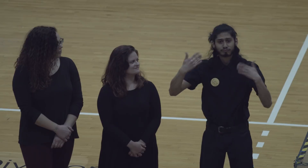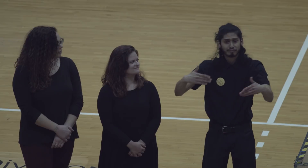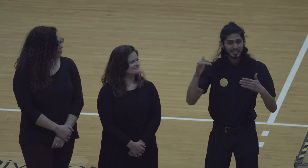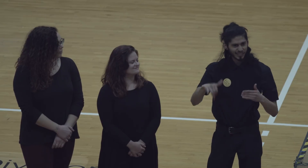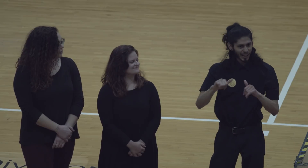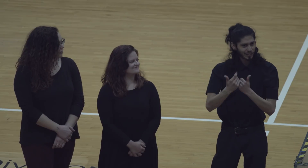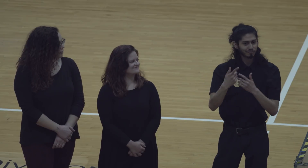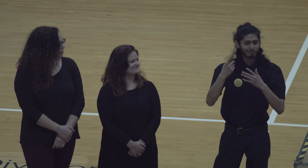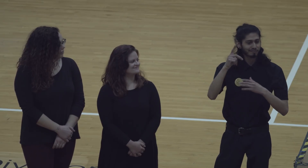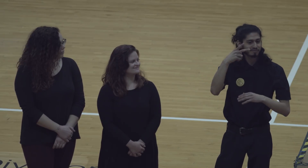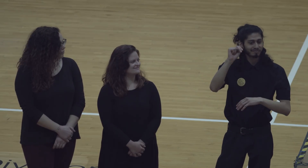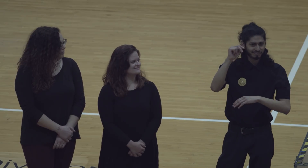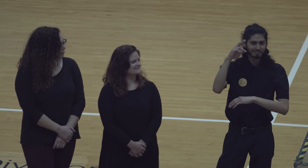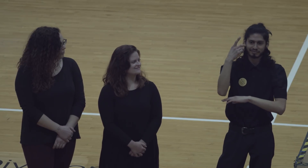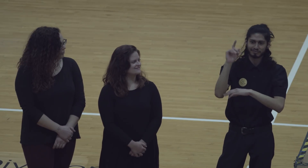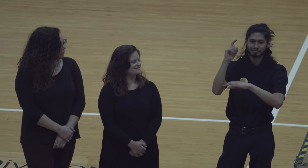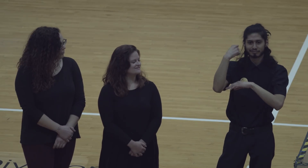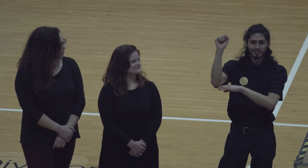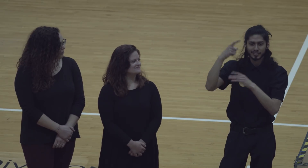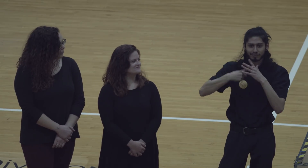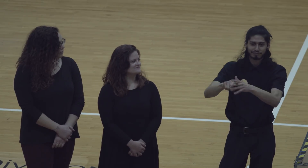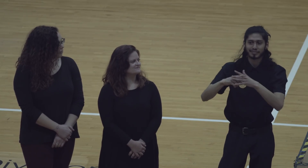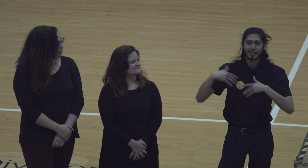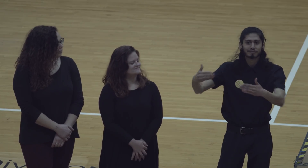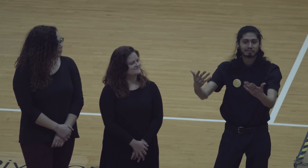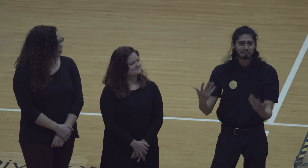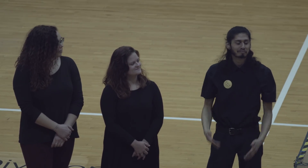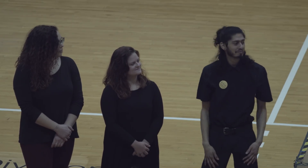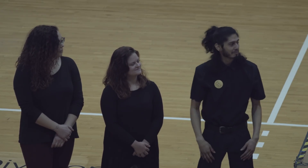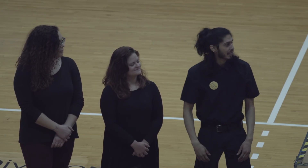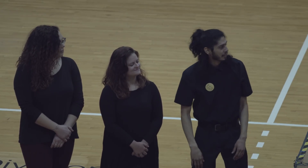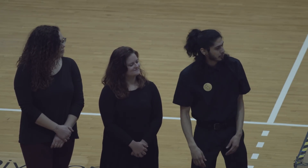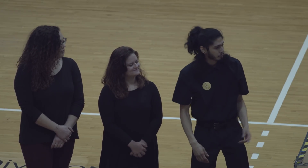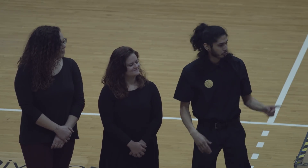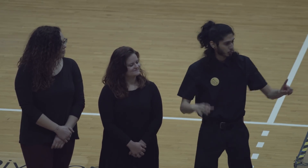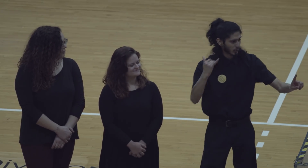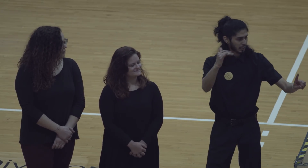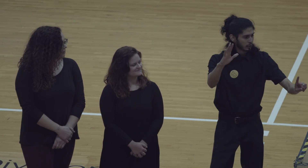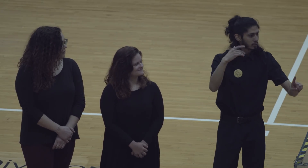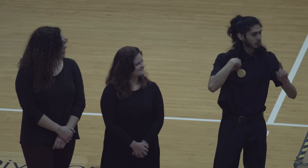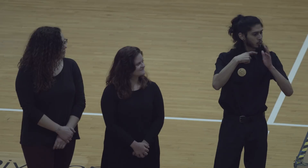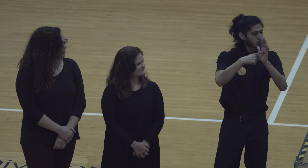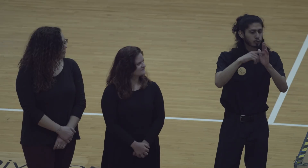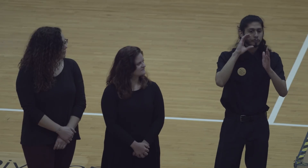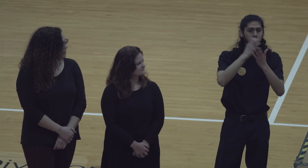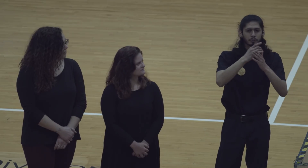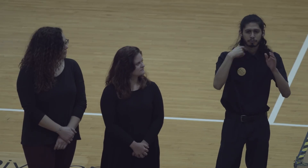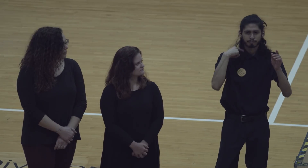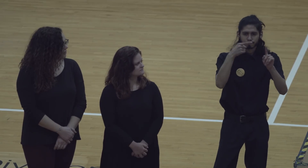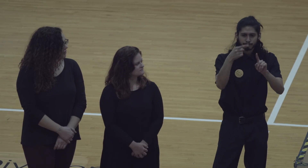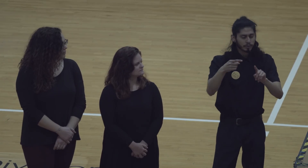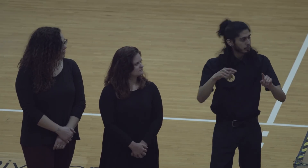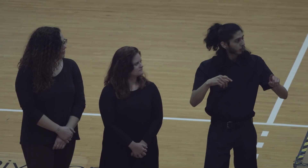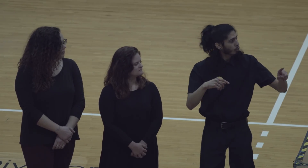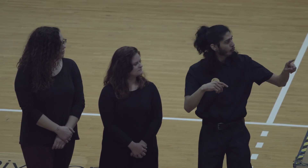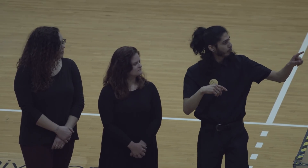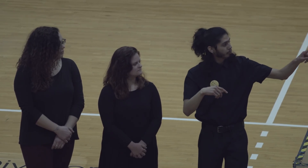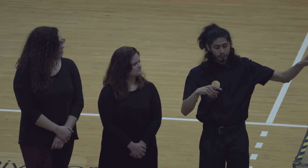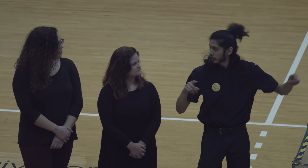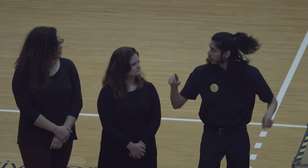day. And Gary Olson began to engage with the police and gathered us together to march